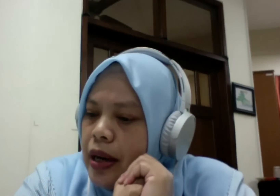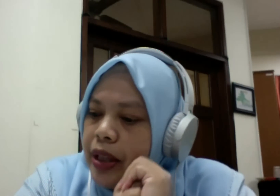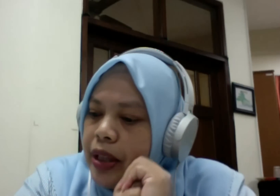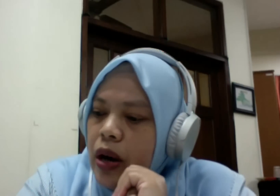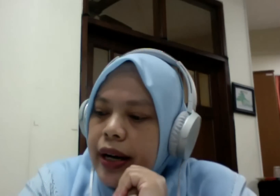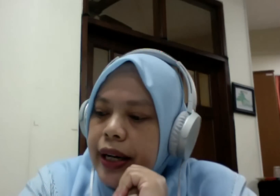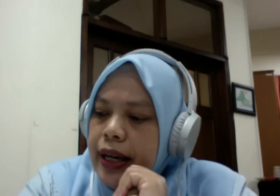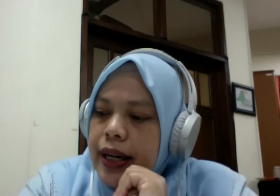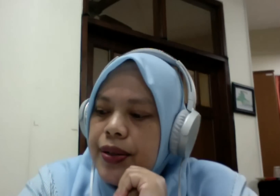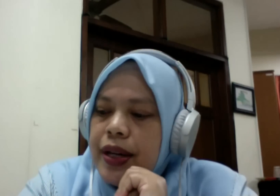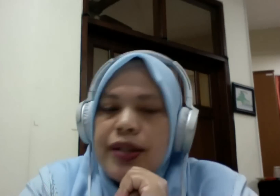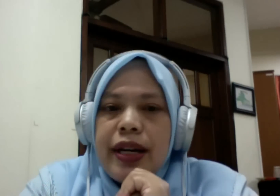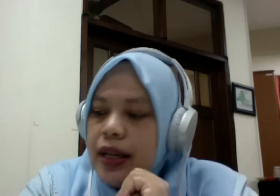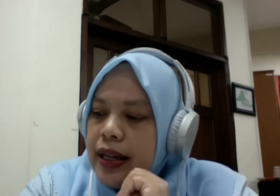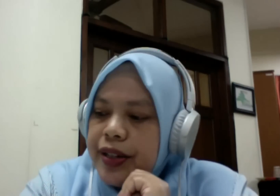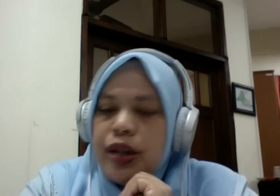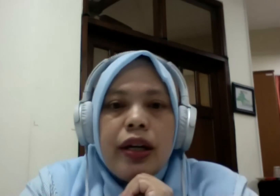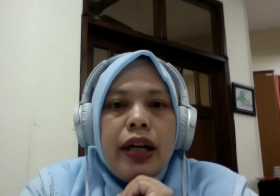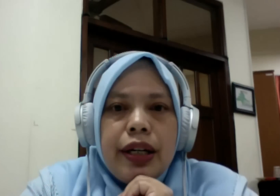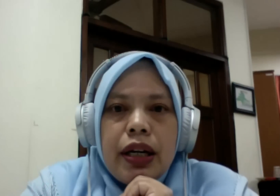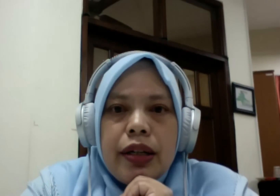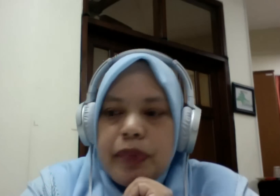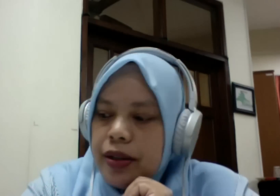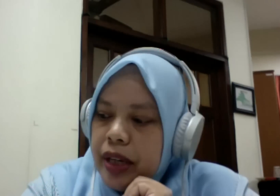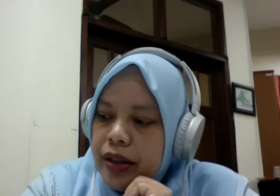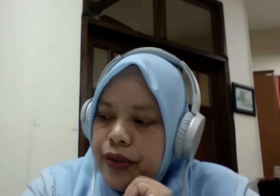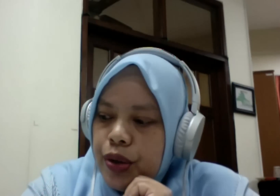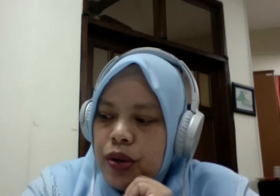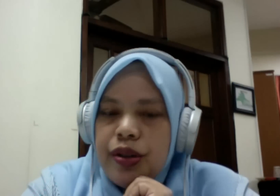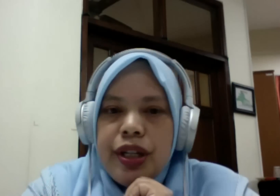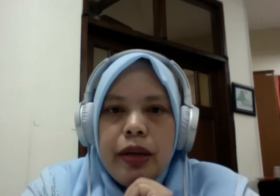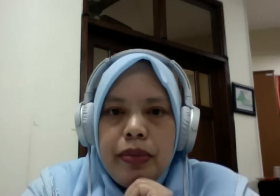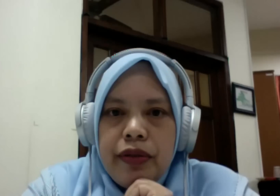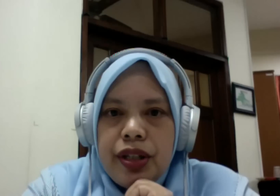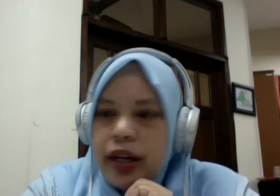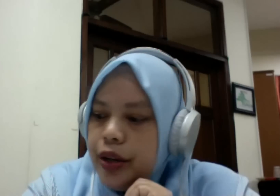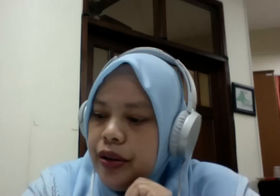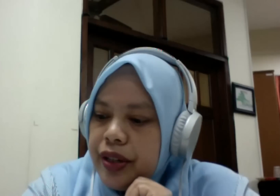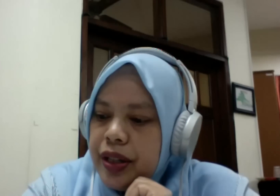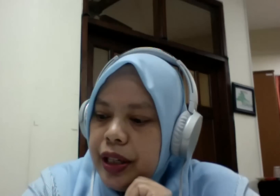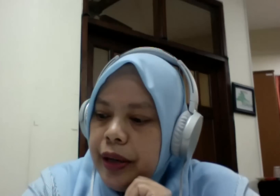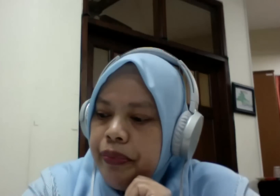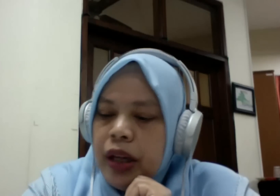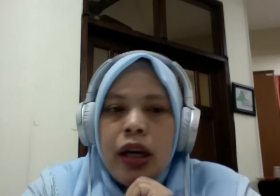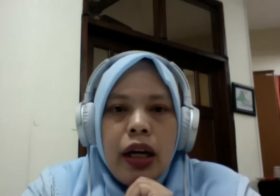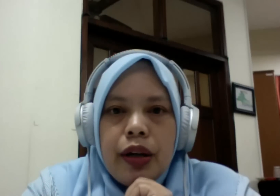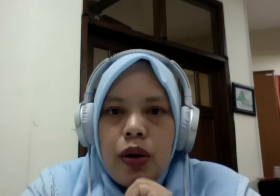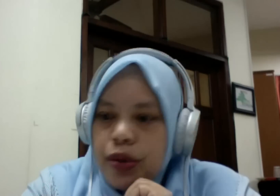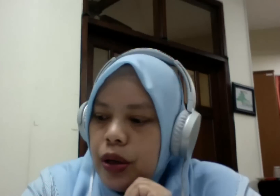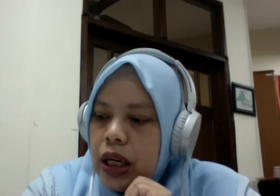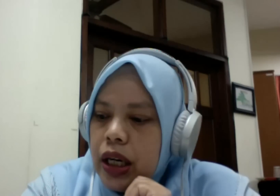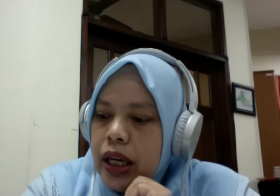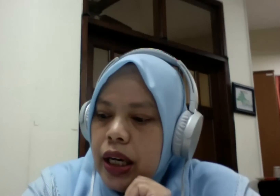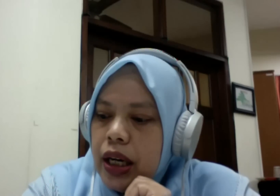Mr. Slamet Tohari is a senior lecturer in the Department of Sociology, Brawijaya University. And